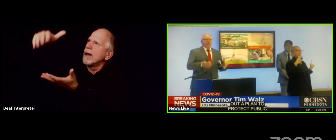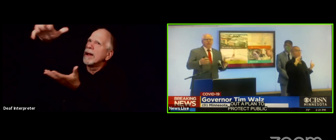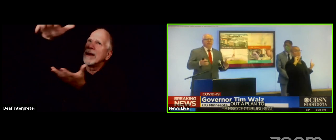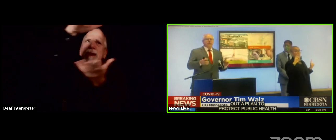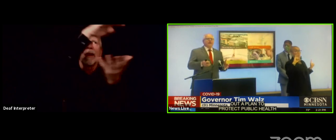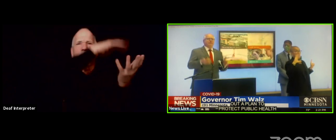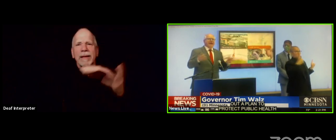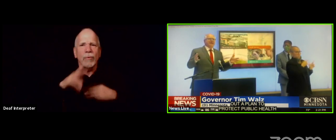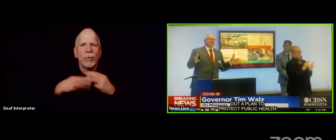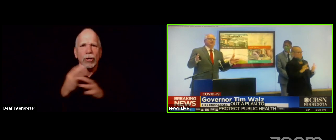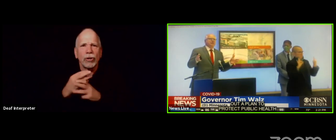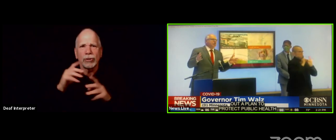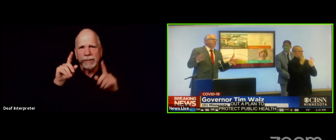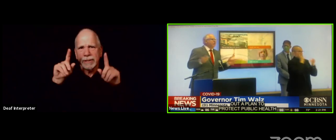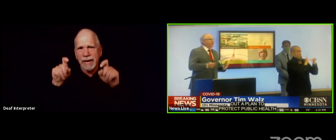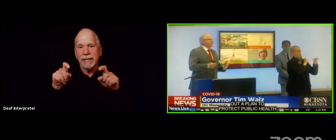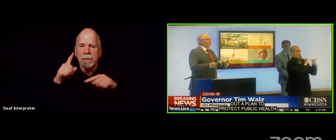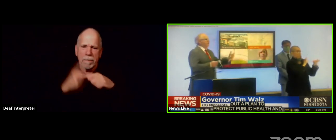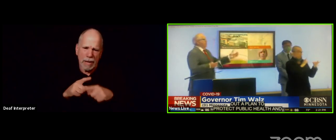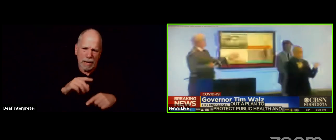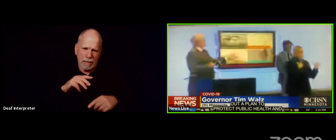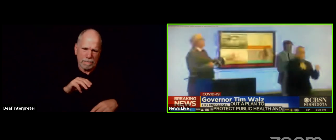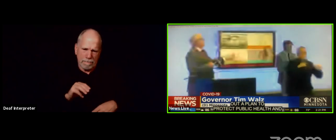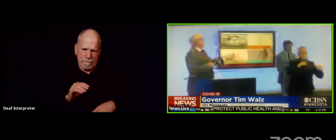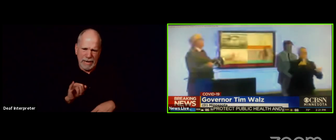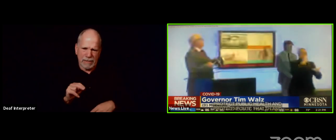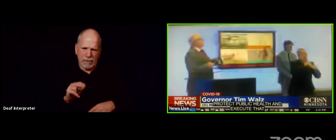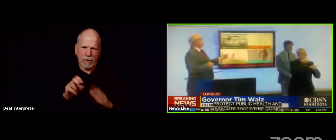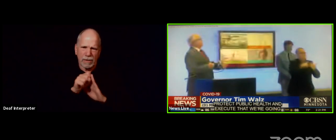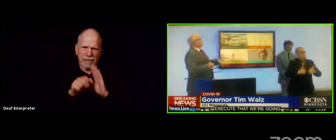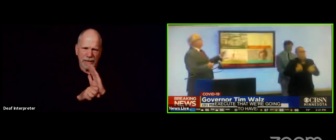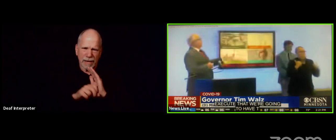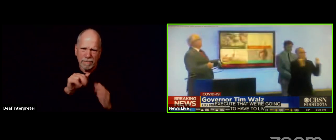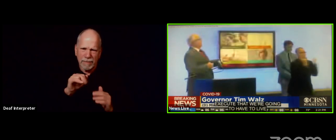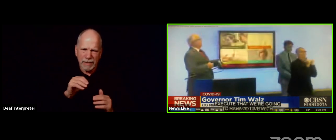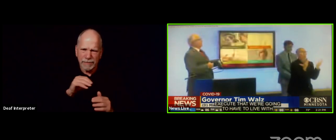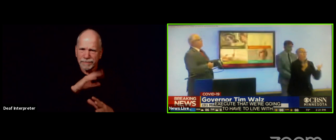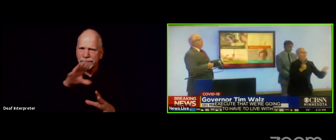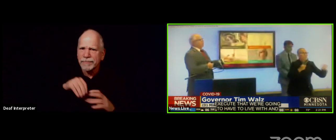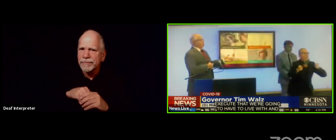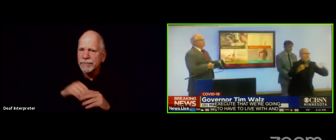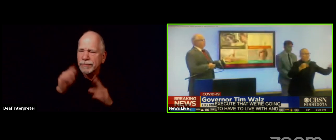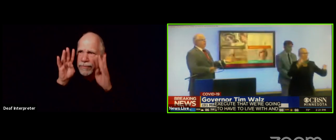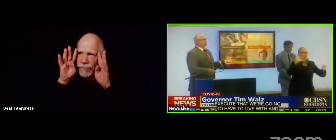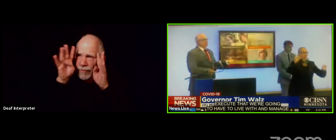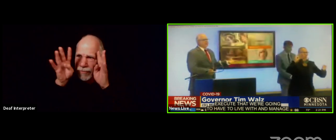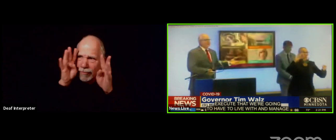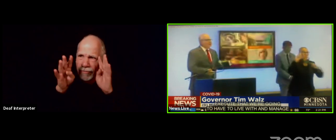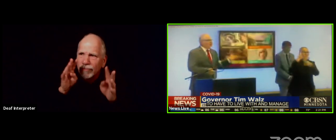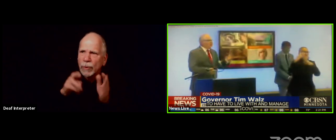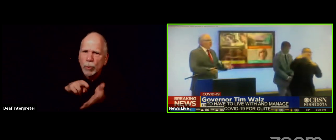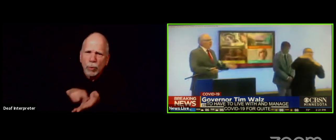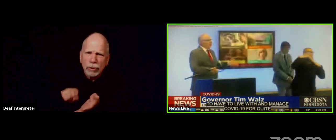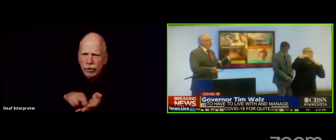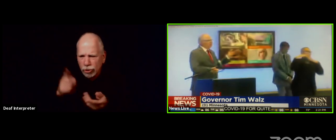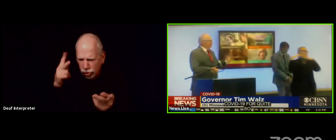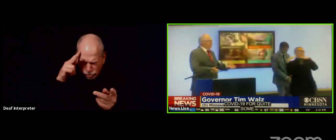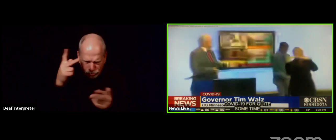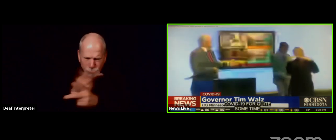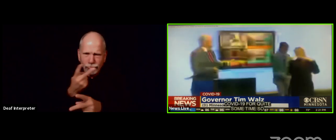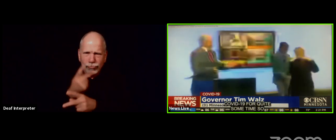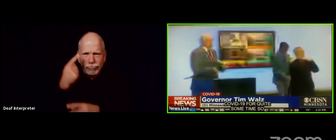to learn to live with and manage COVID-19 for quite some time. So there was no quick fix. We certainly want to see the therapeutics improve